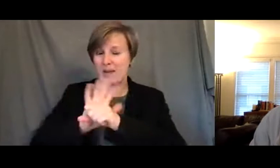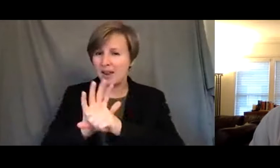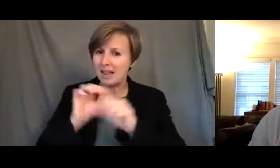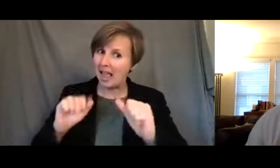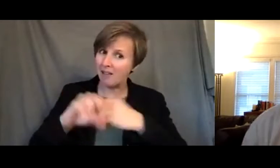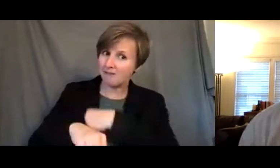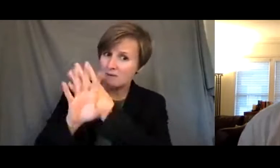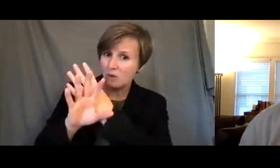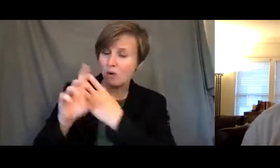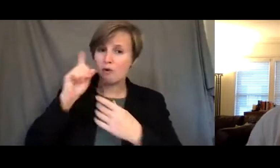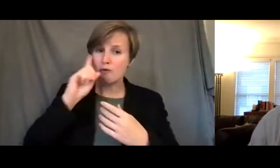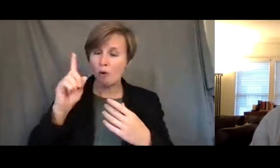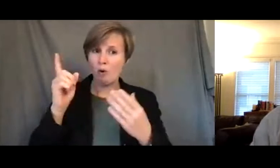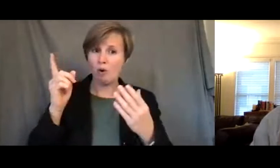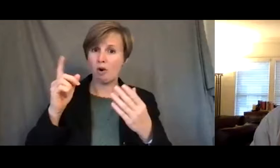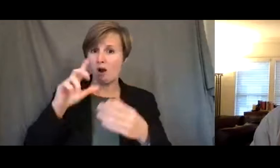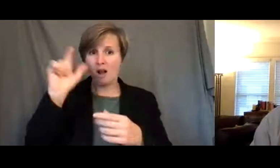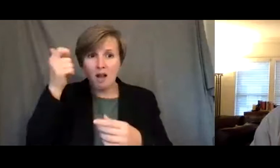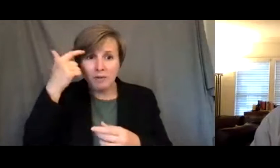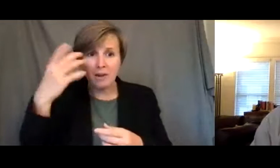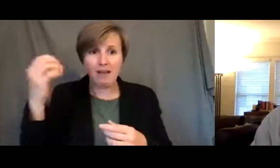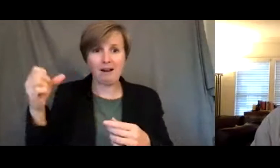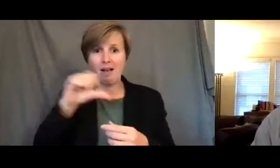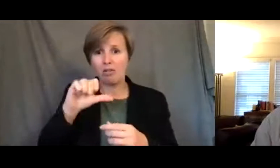government and to services continue.